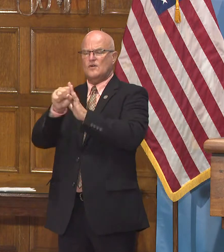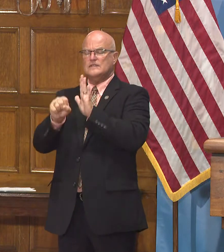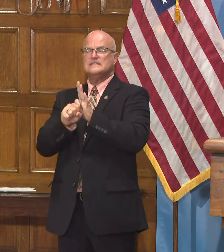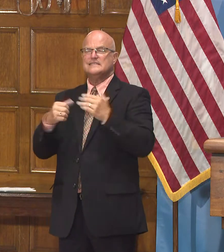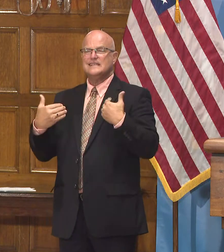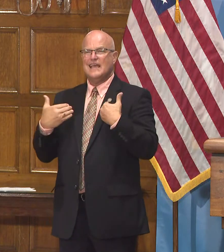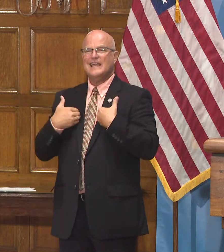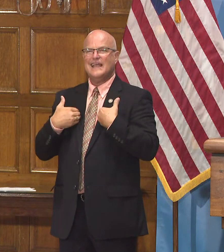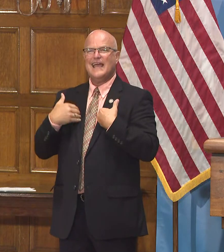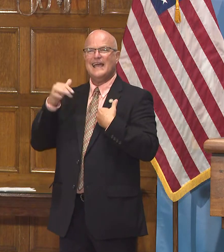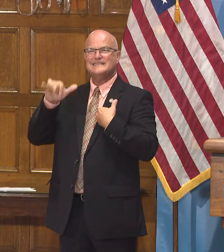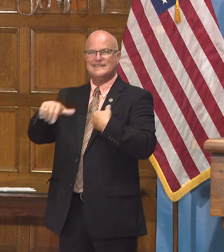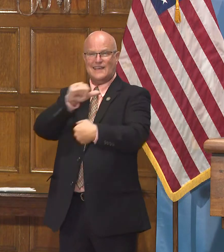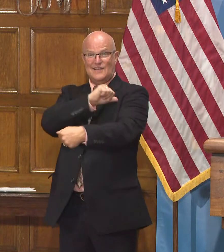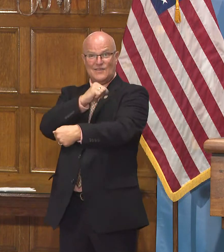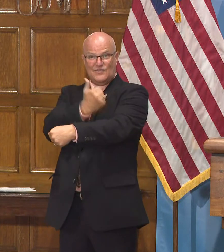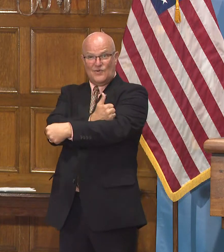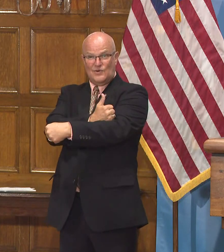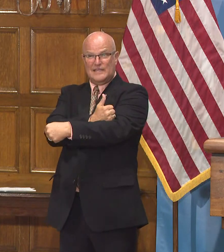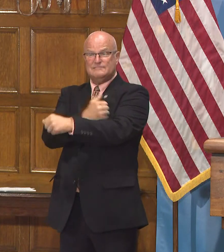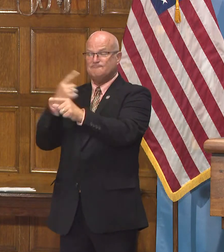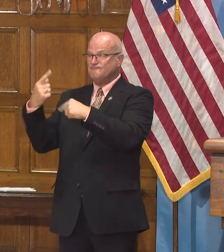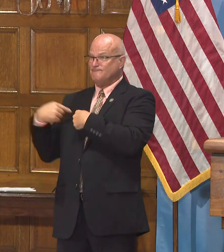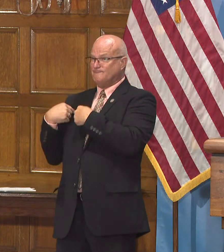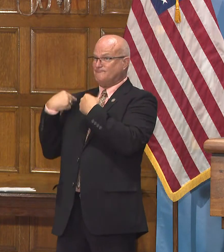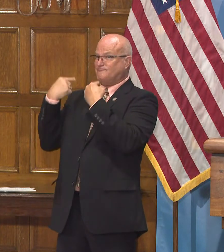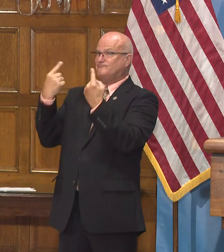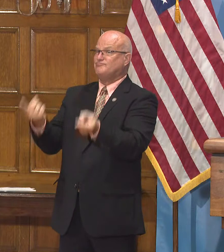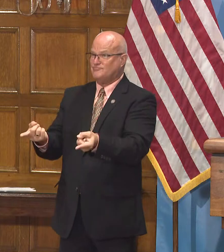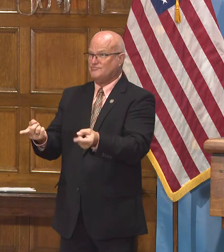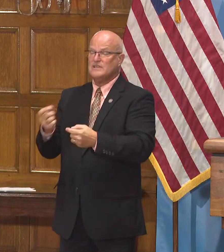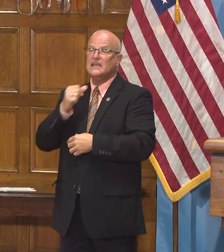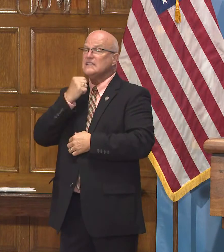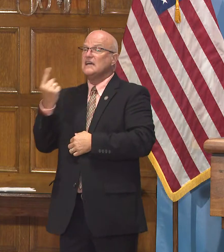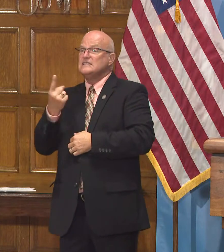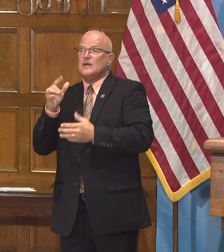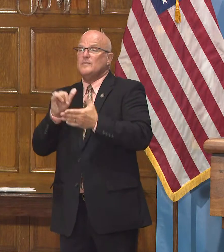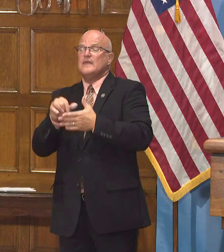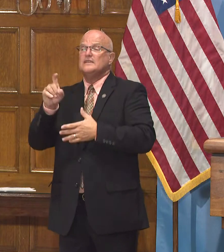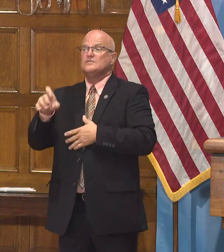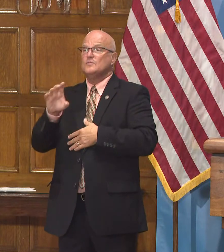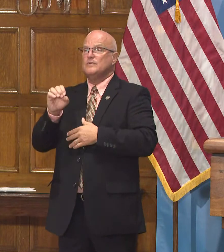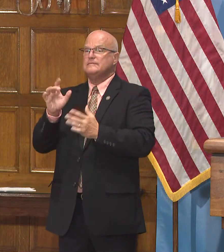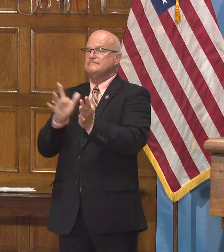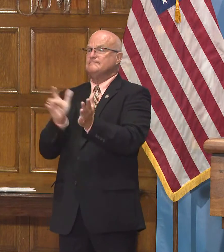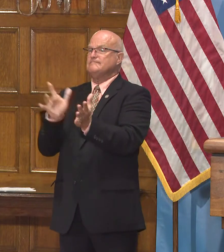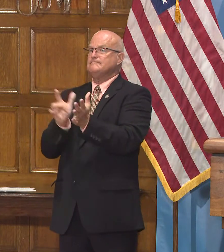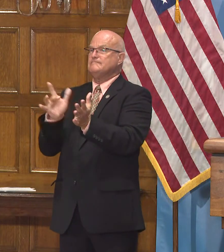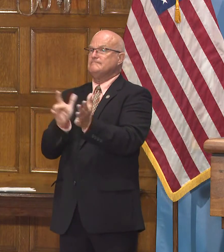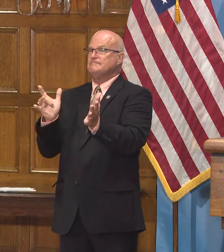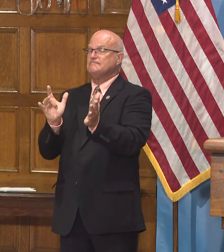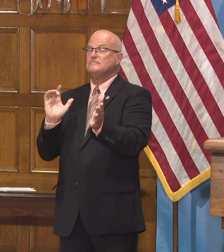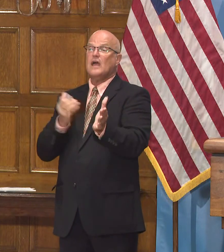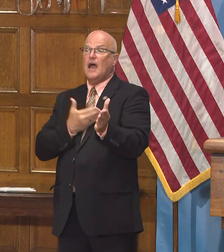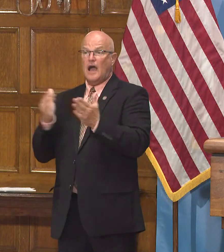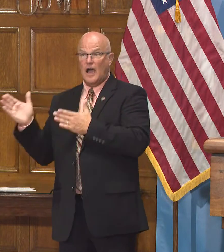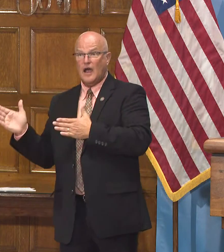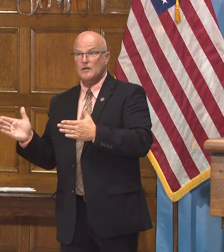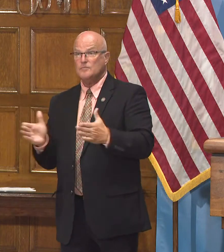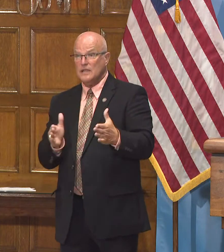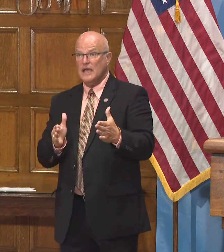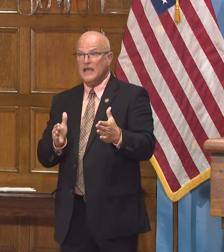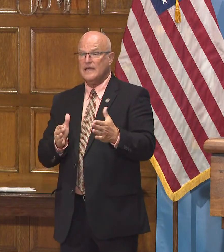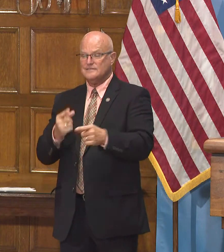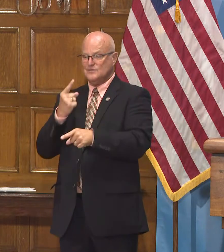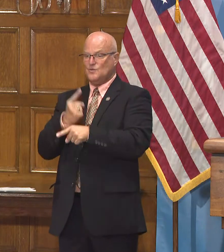has that authority historically, it's not something that should be utilized now. Our strategy